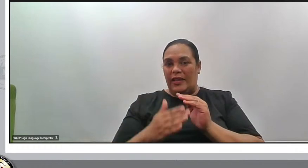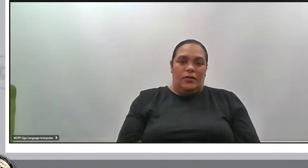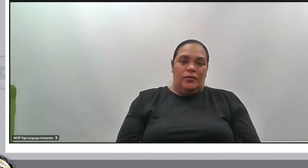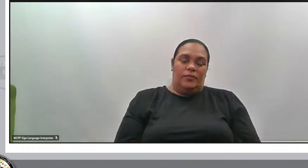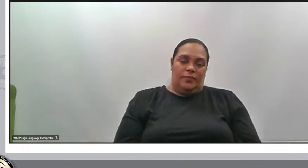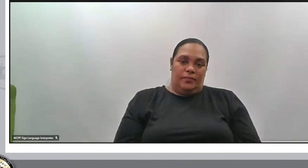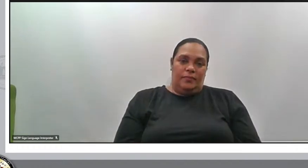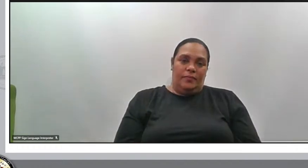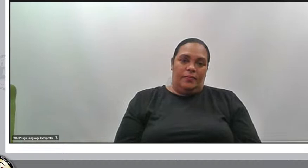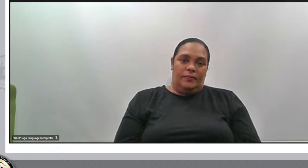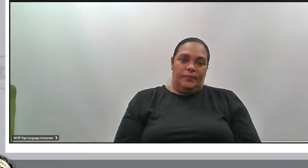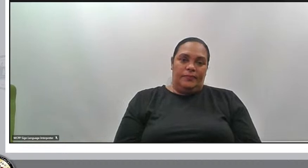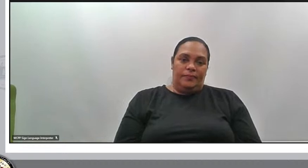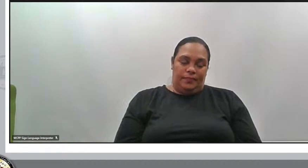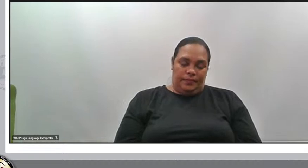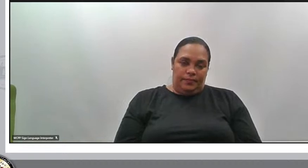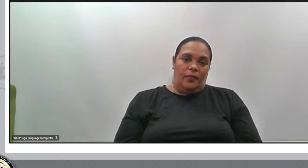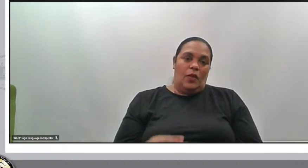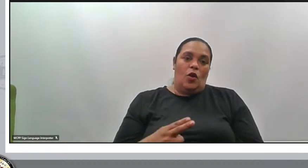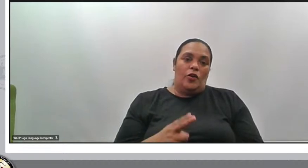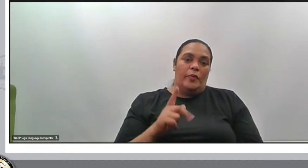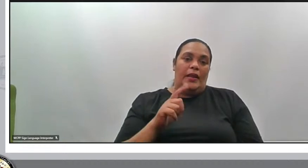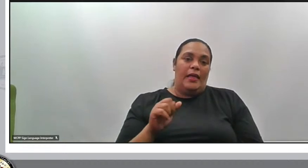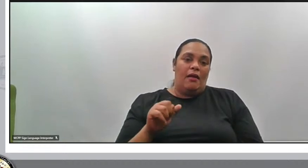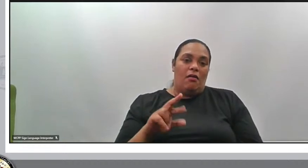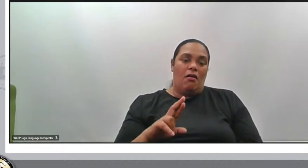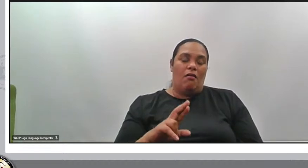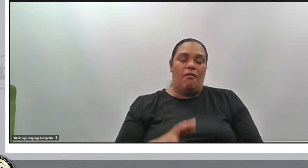Thank you. Honourable Lacker.